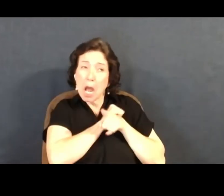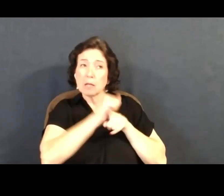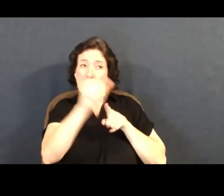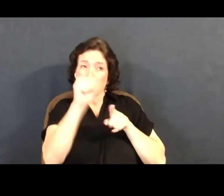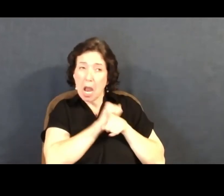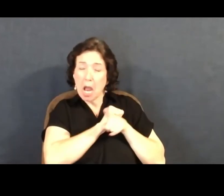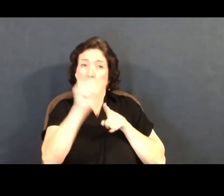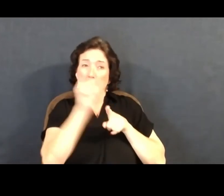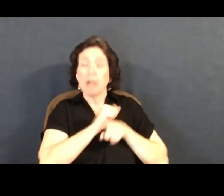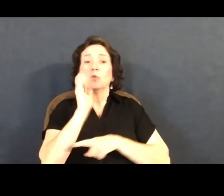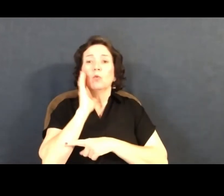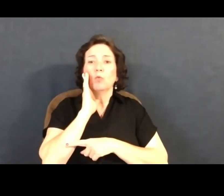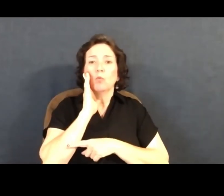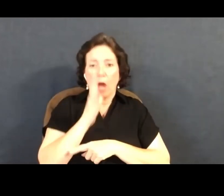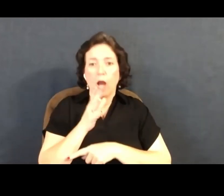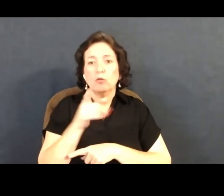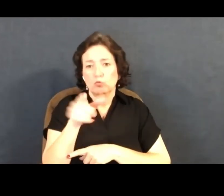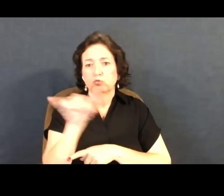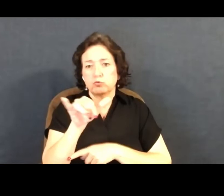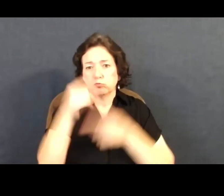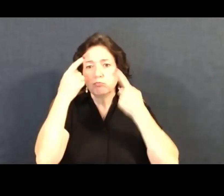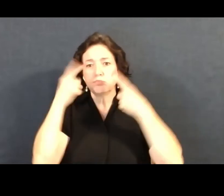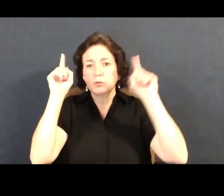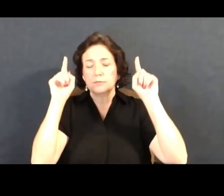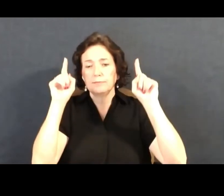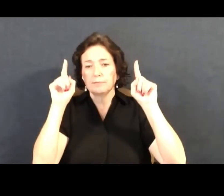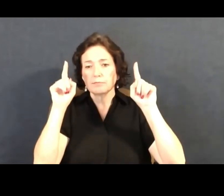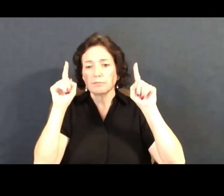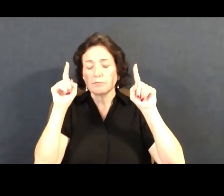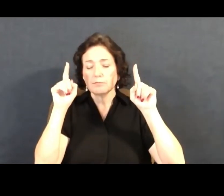practice, you too can accomplish anything you set yourself out to do.